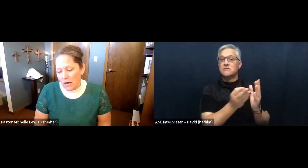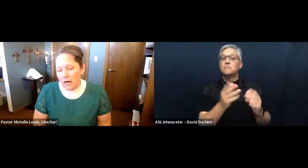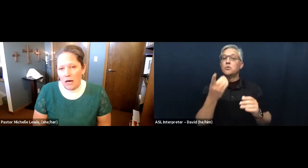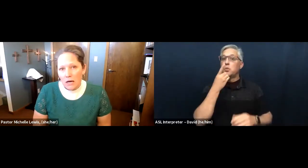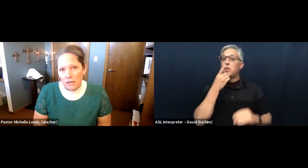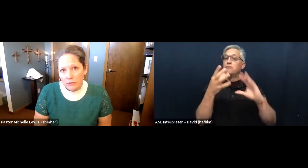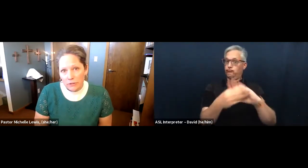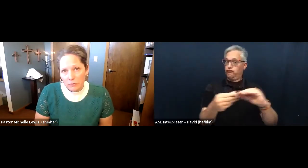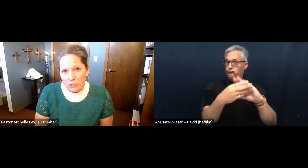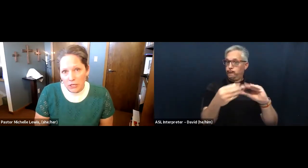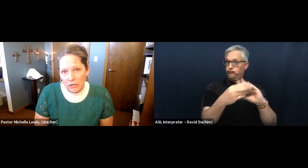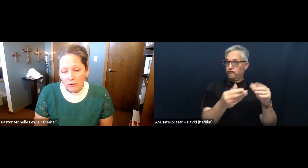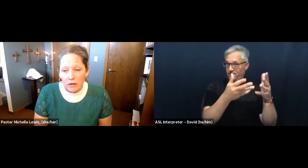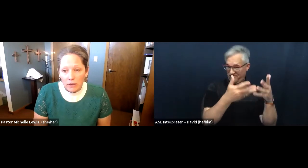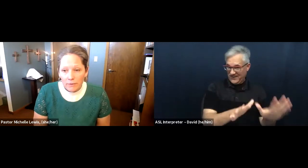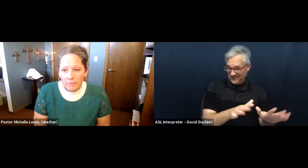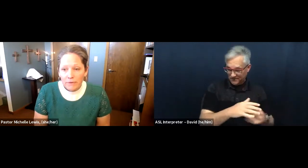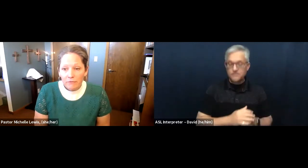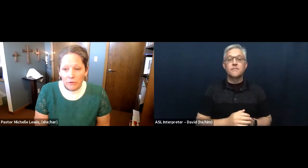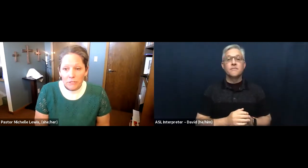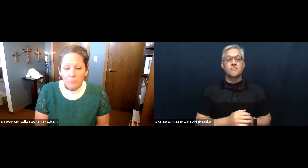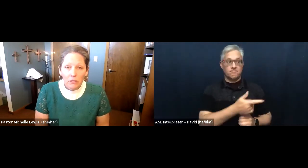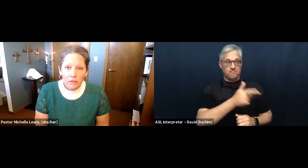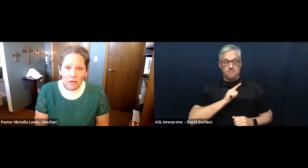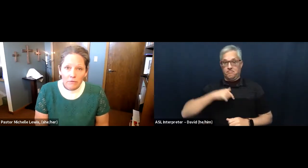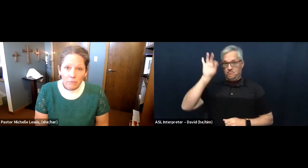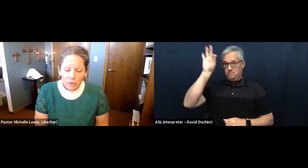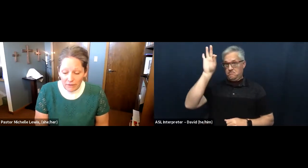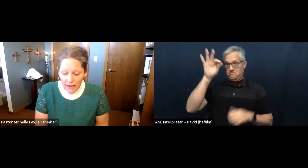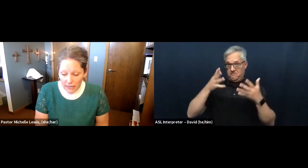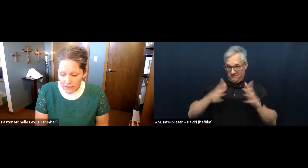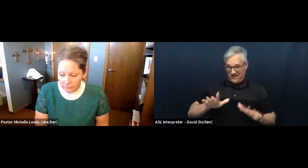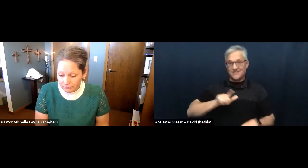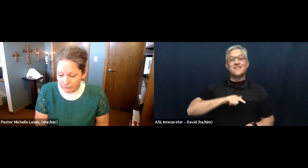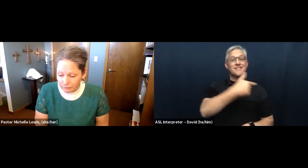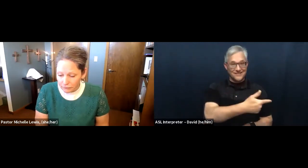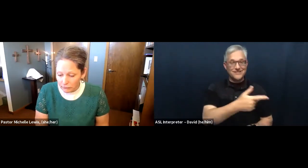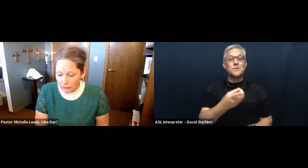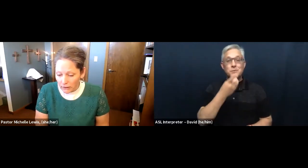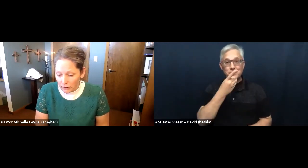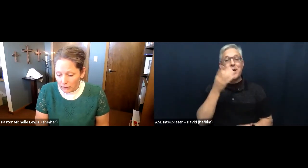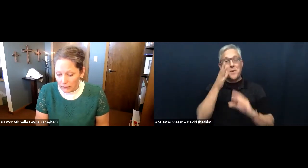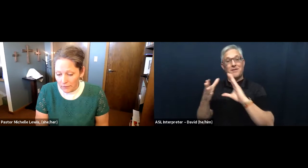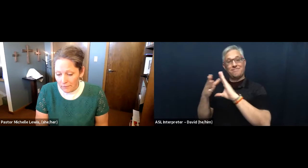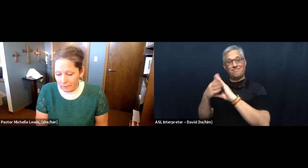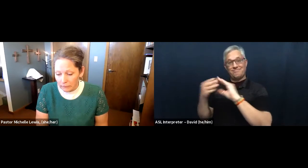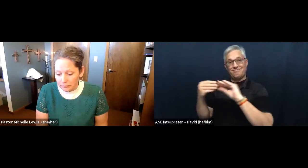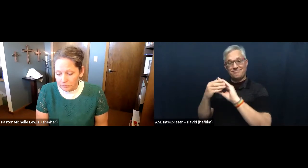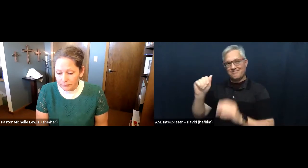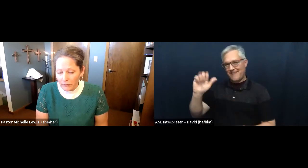me, Dorothy will share the first part of the book of Acts.